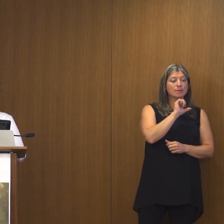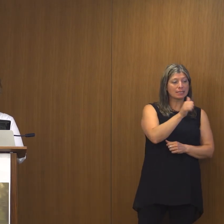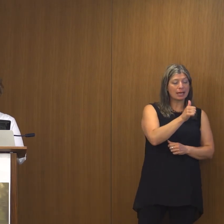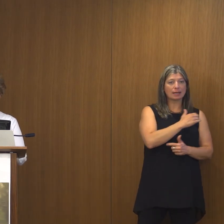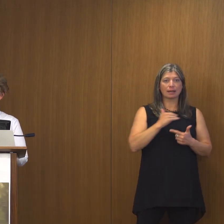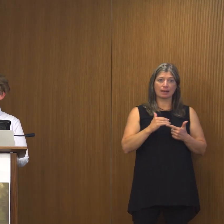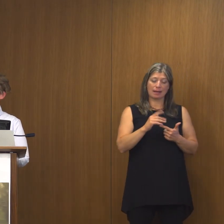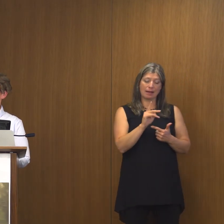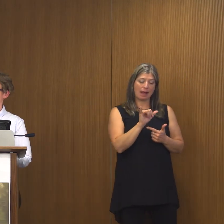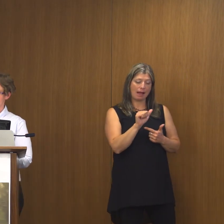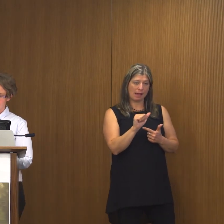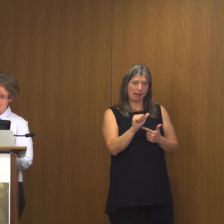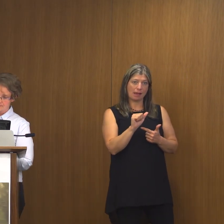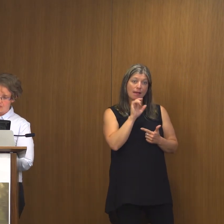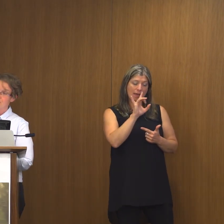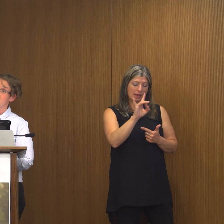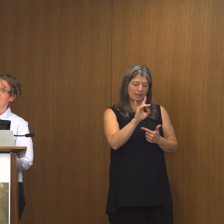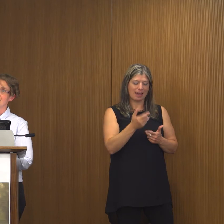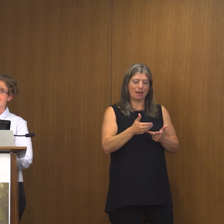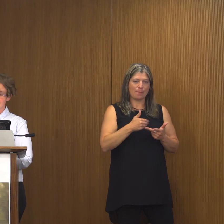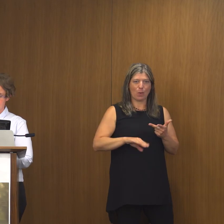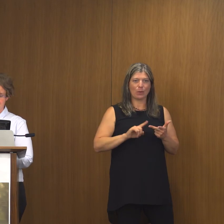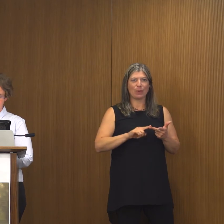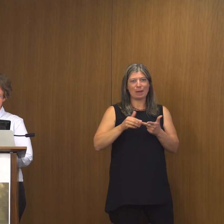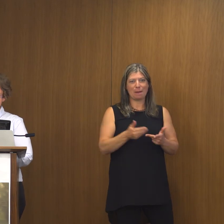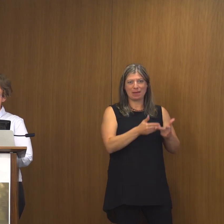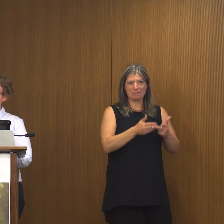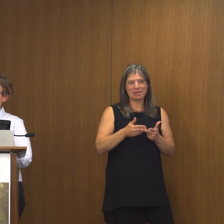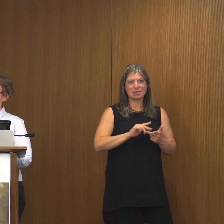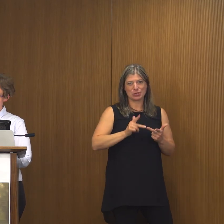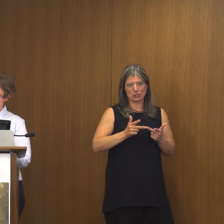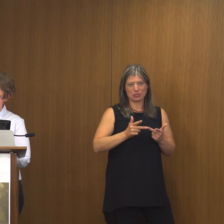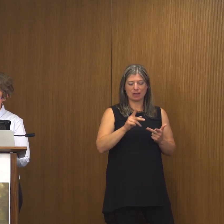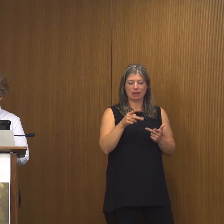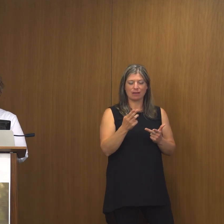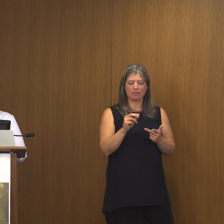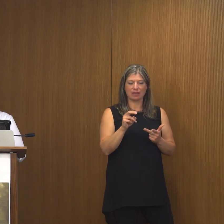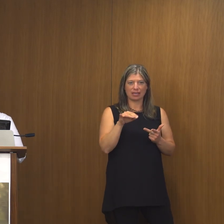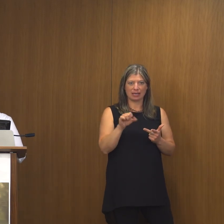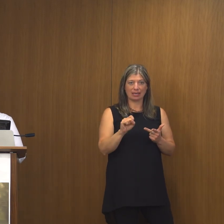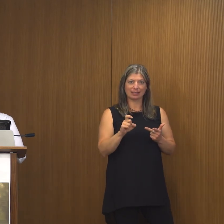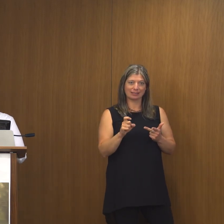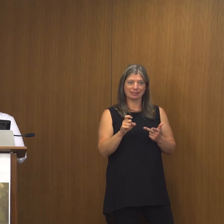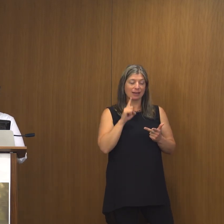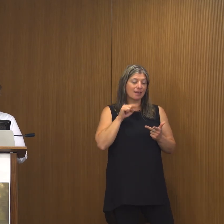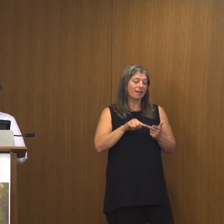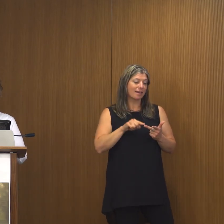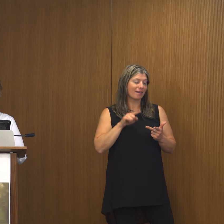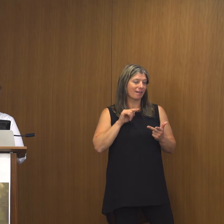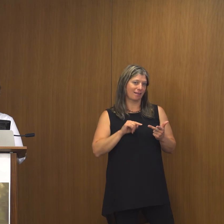the final member of our special family, baby Phoenix. So different than his big brother in so many